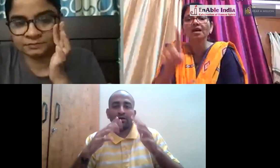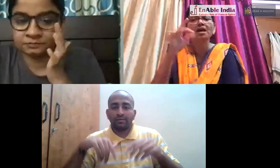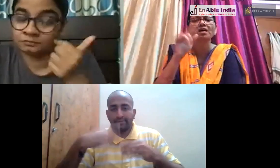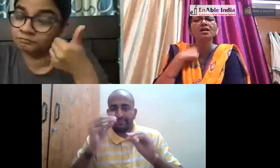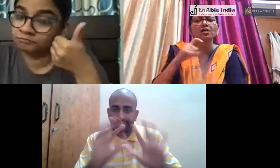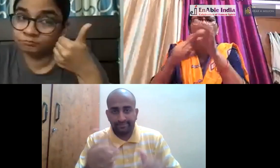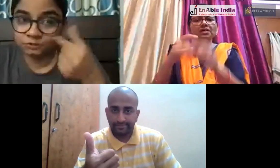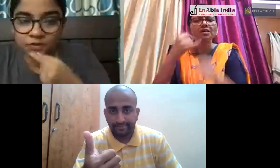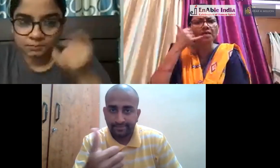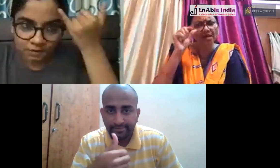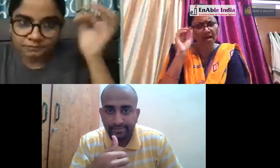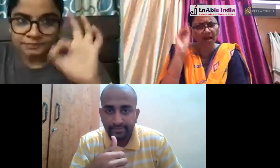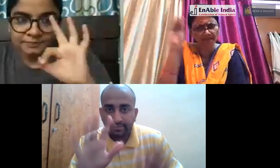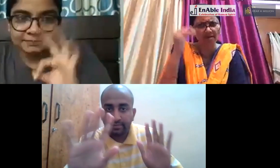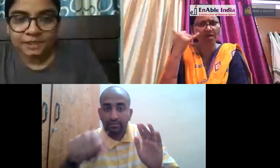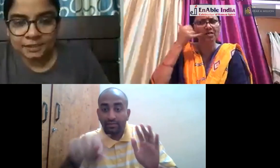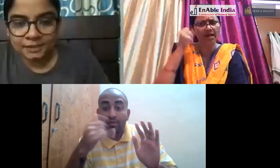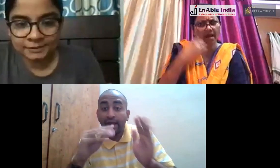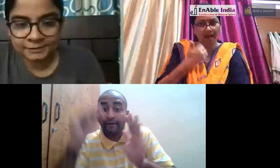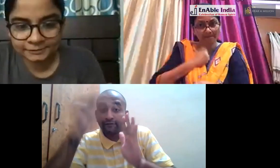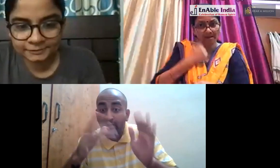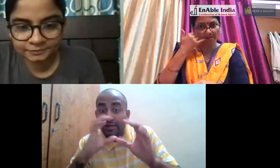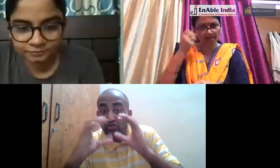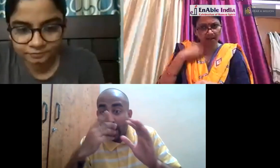comments section or suggestion also.